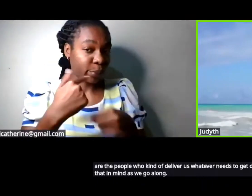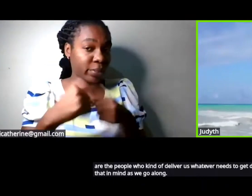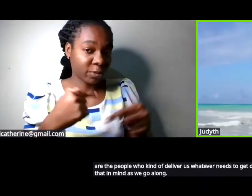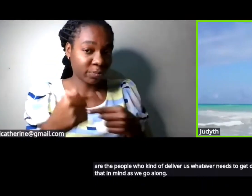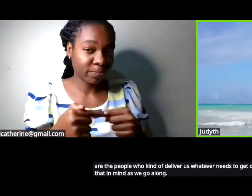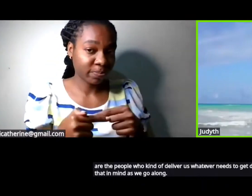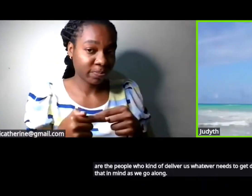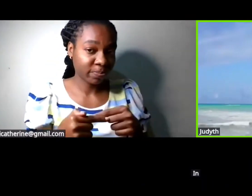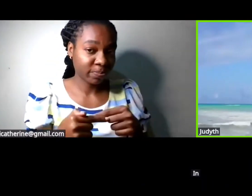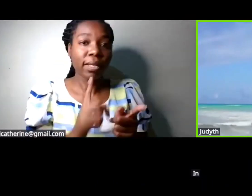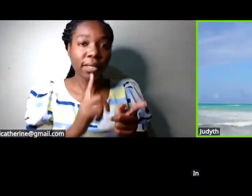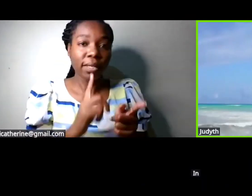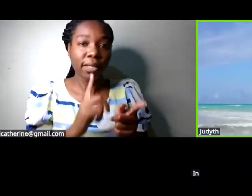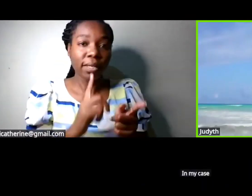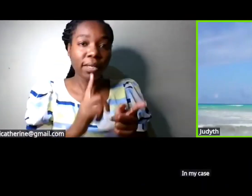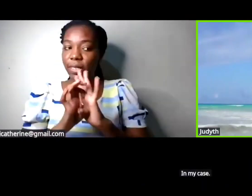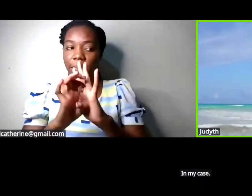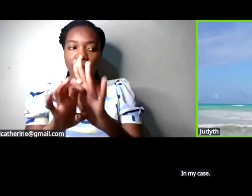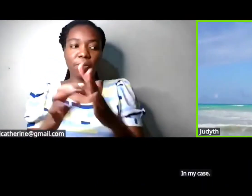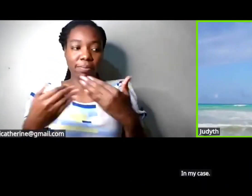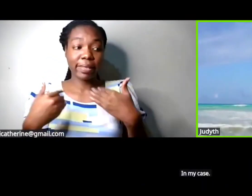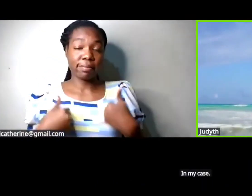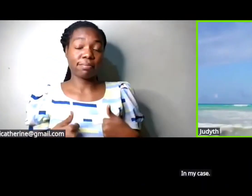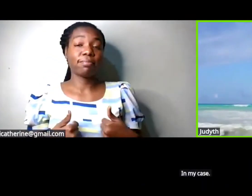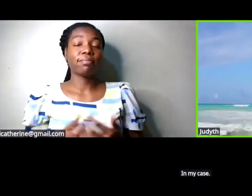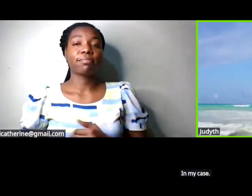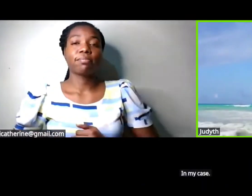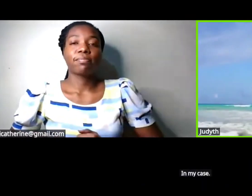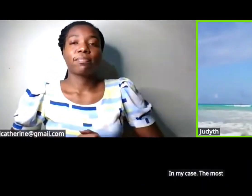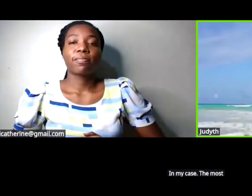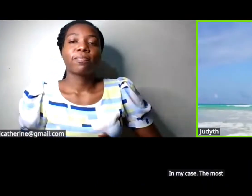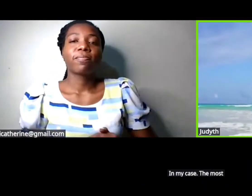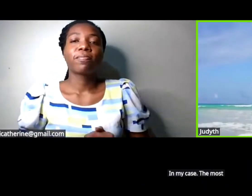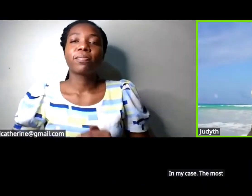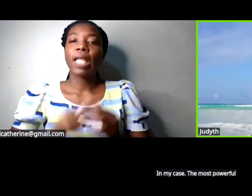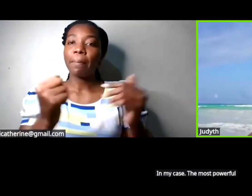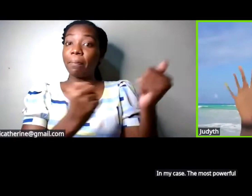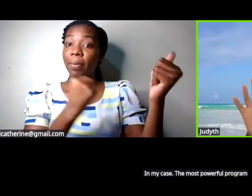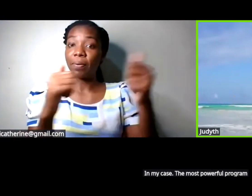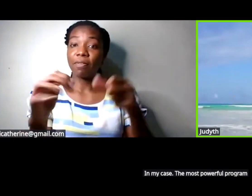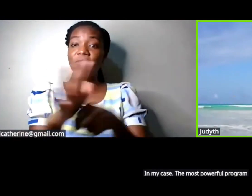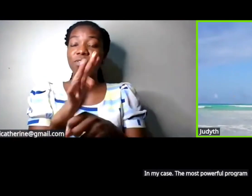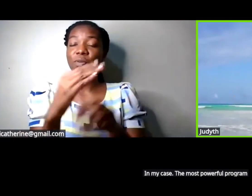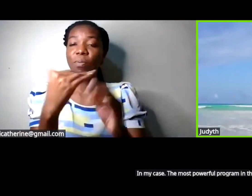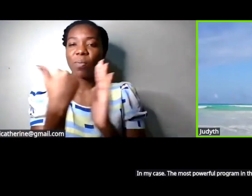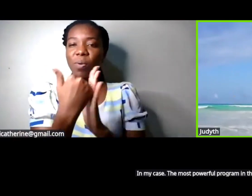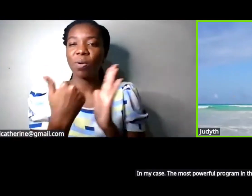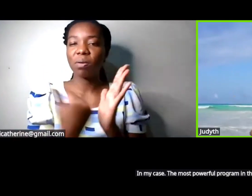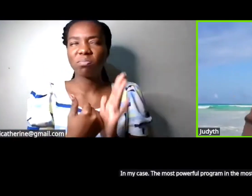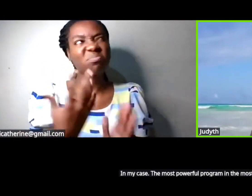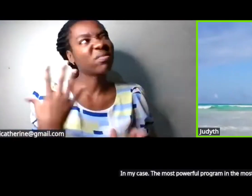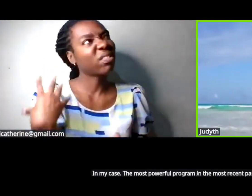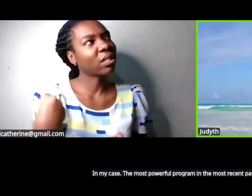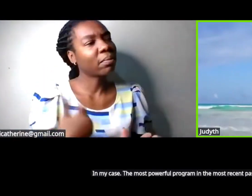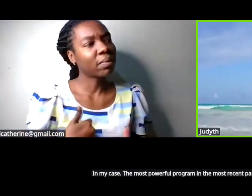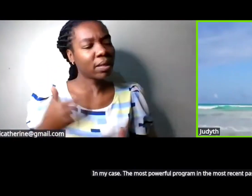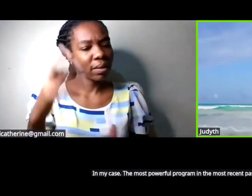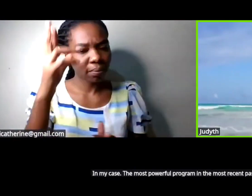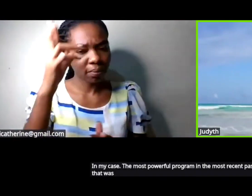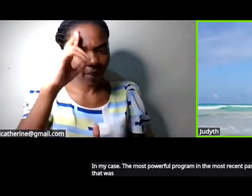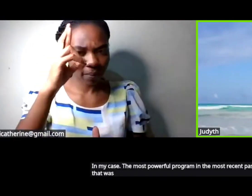my case, the most powerful program in the most recent past that I remember that was so